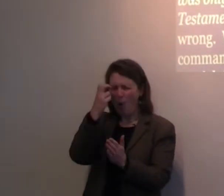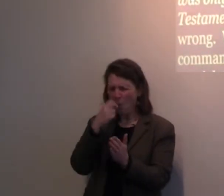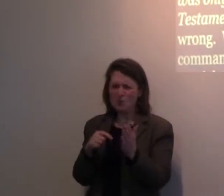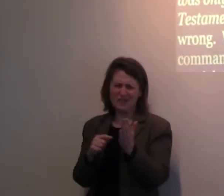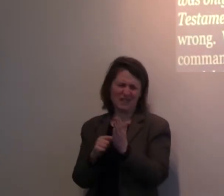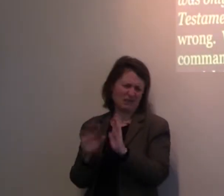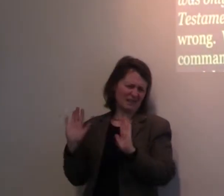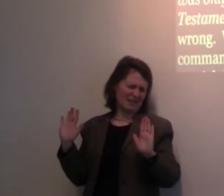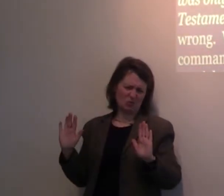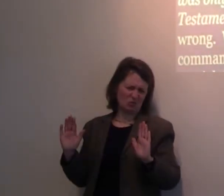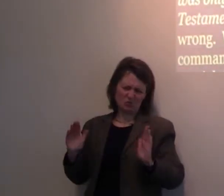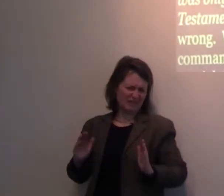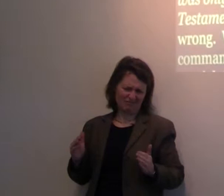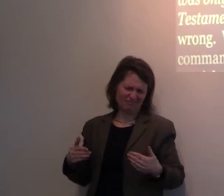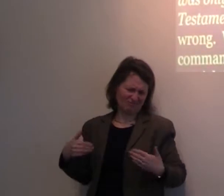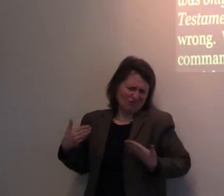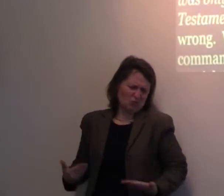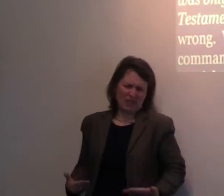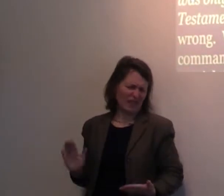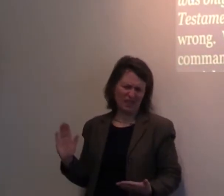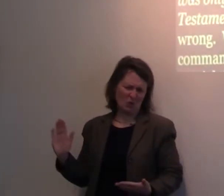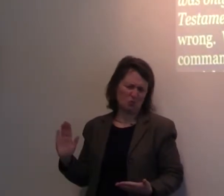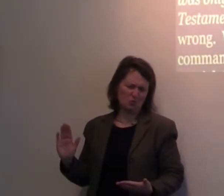now. End quote.